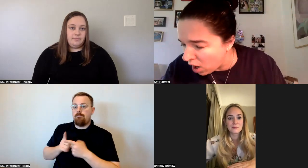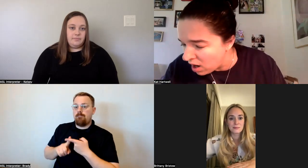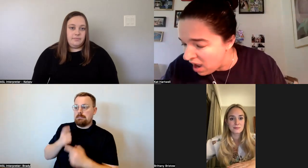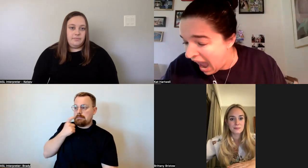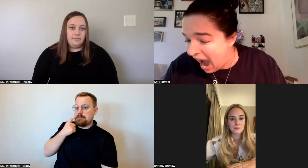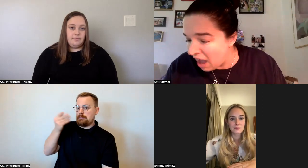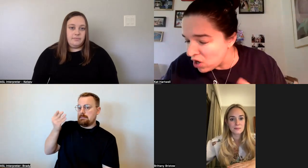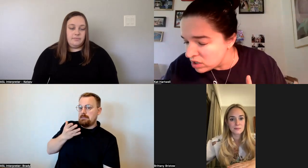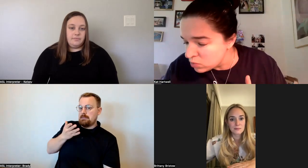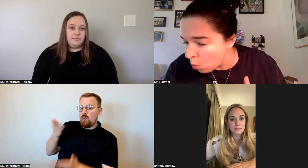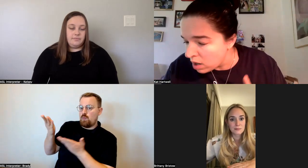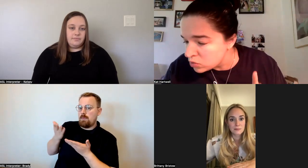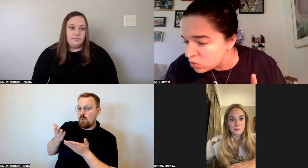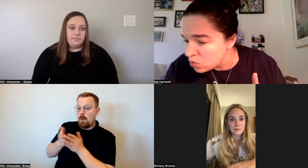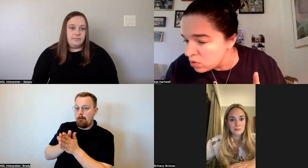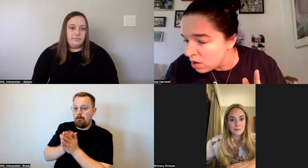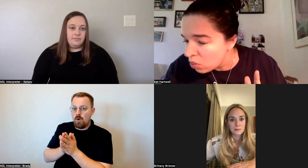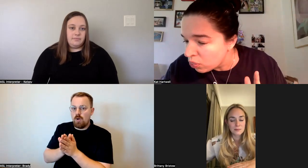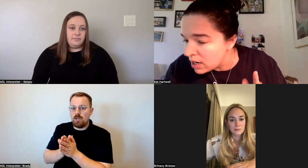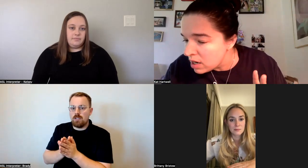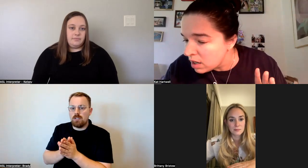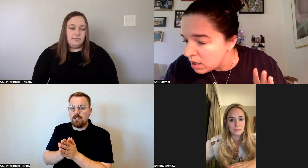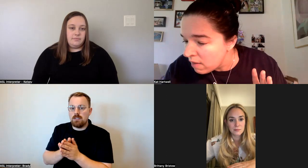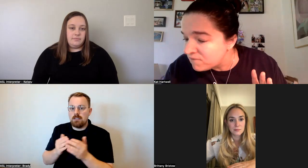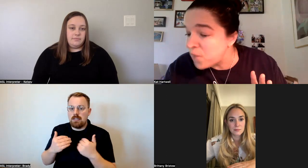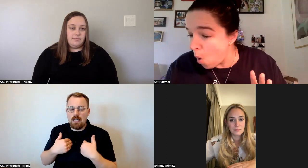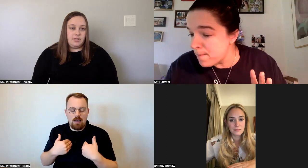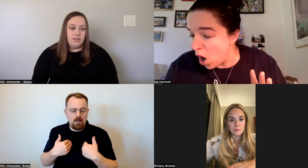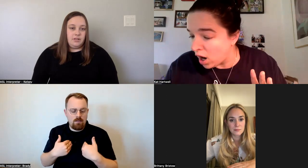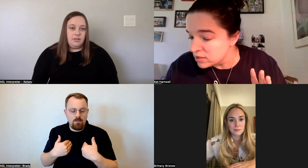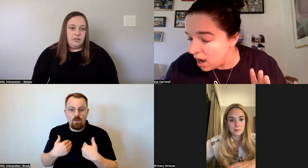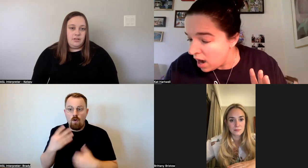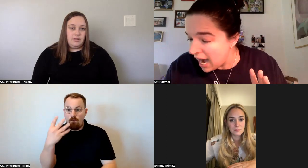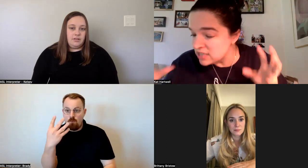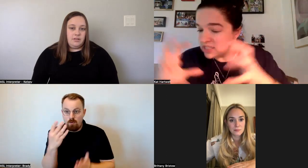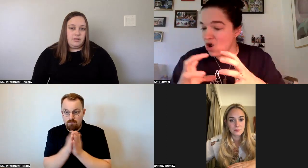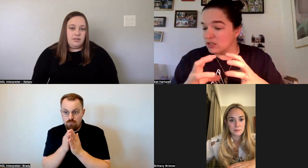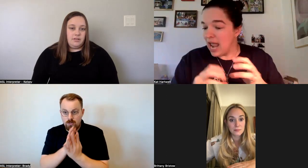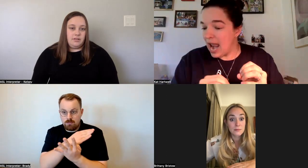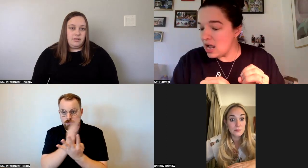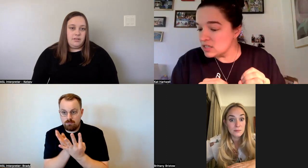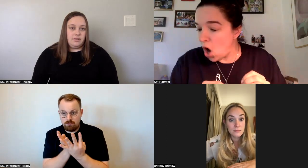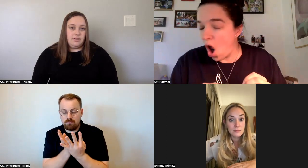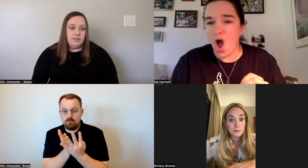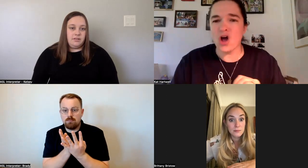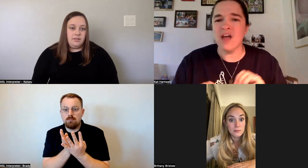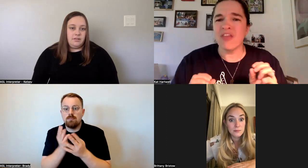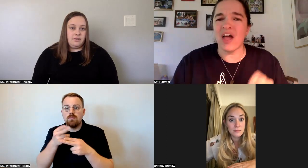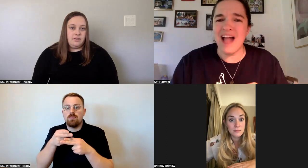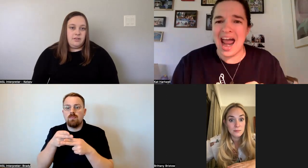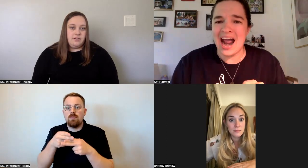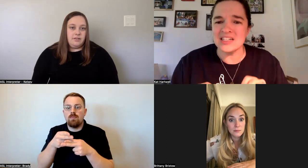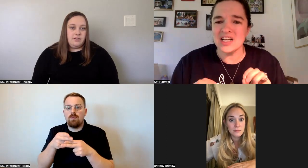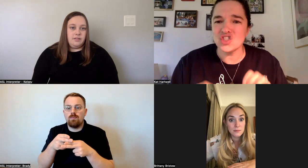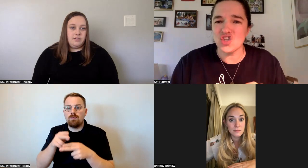me a book. And then 1, 2, 3, 4 books in a series. It's called